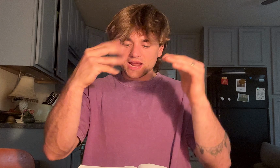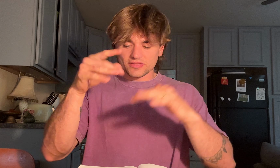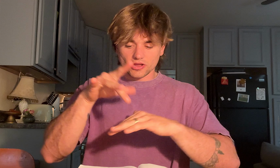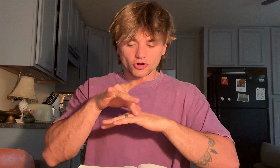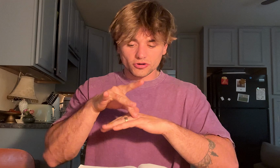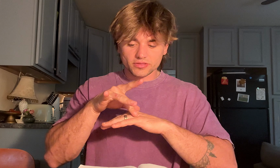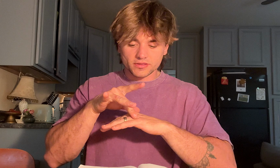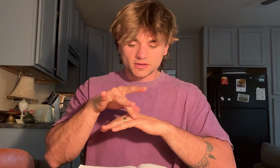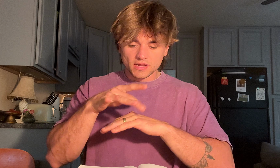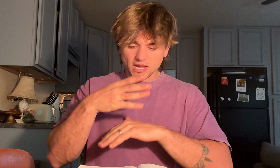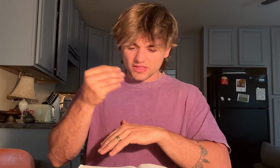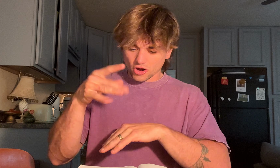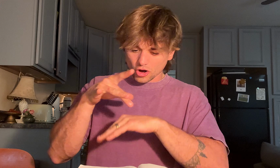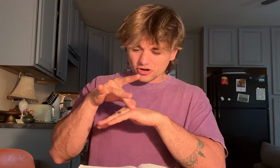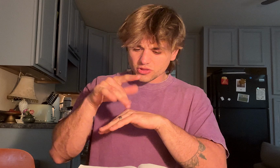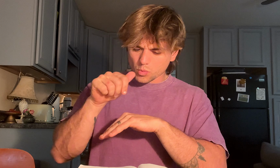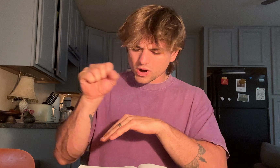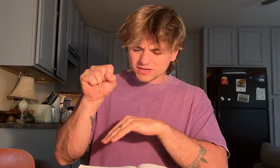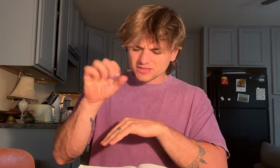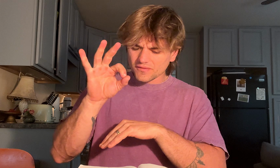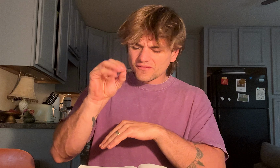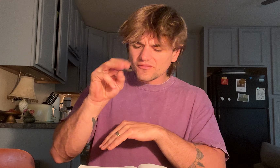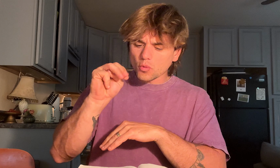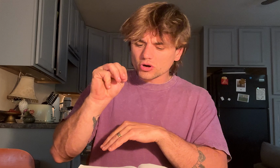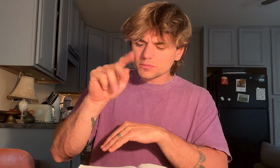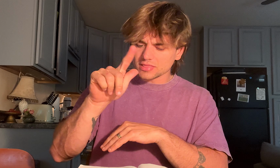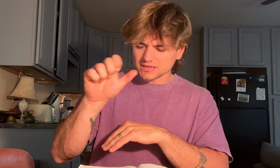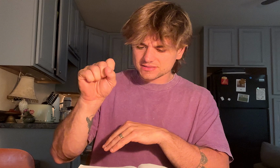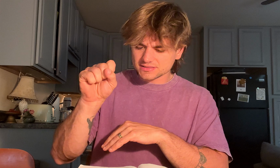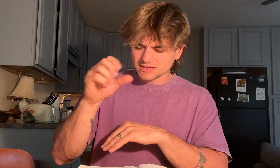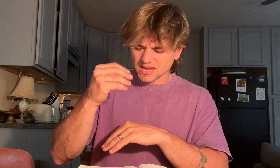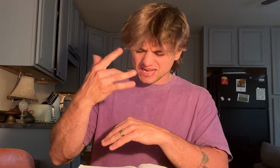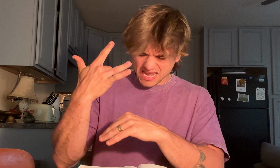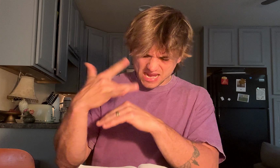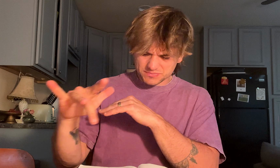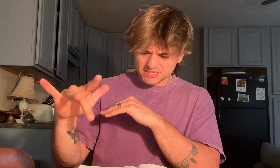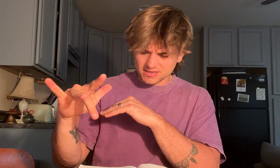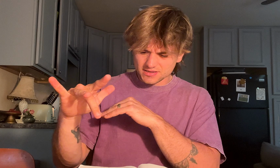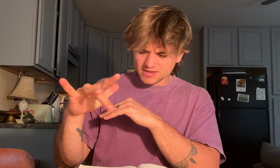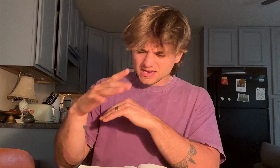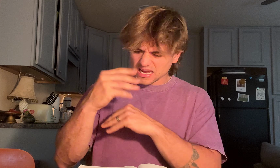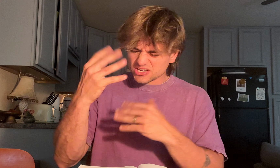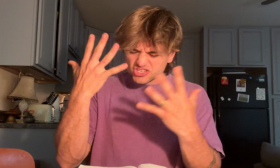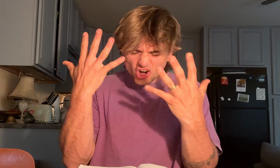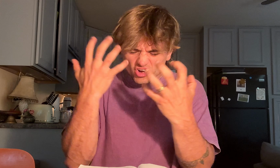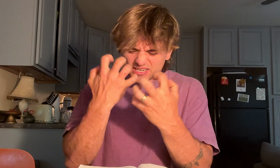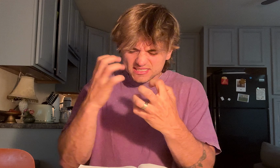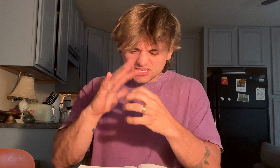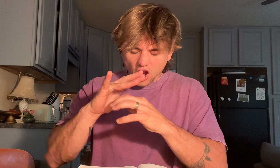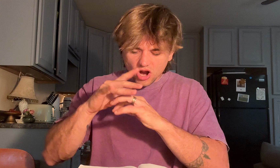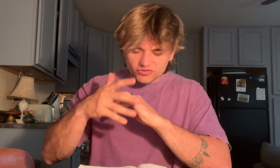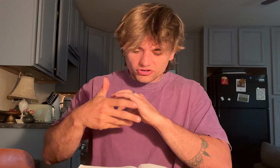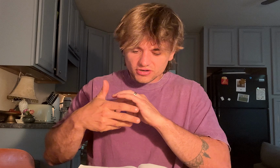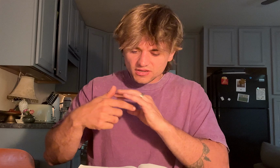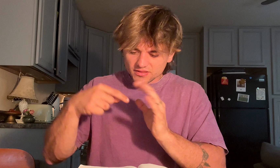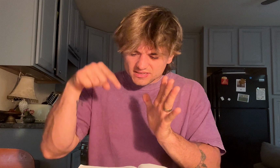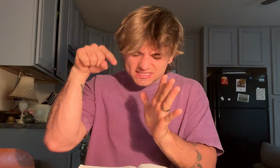the earth was formless and empty, and darkness covered the